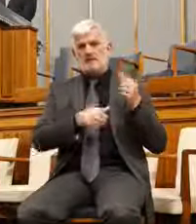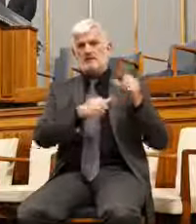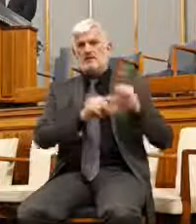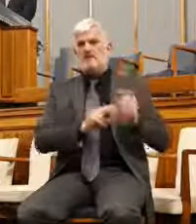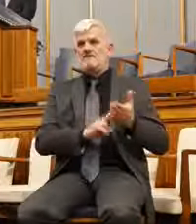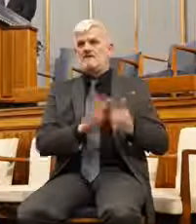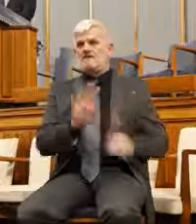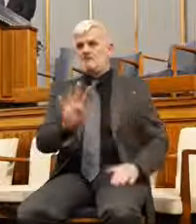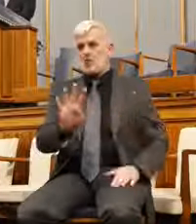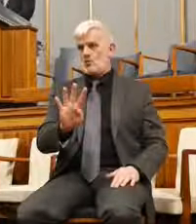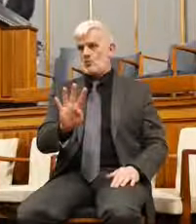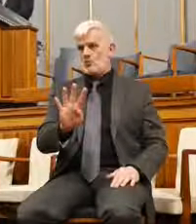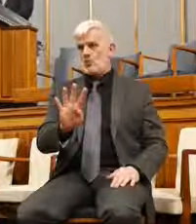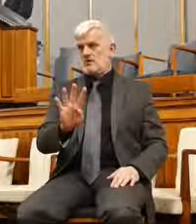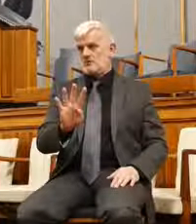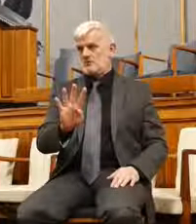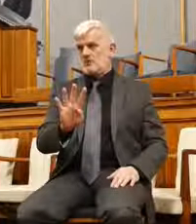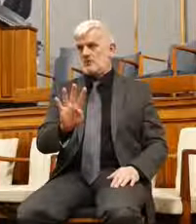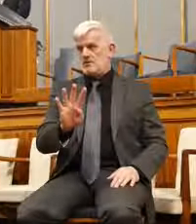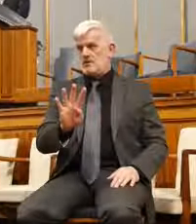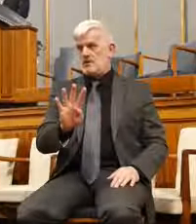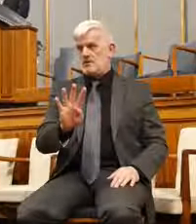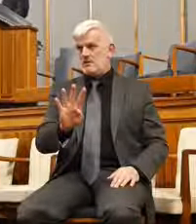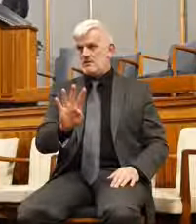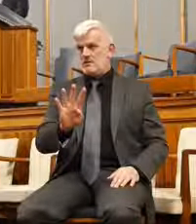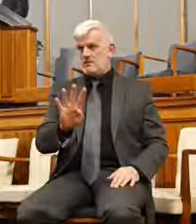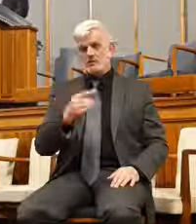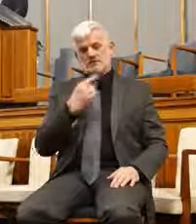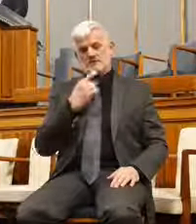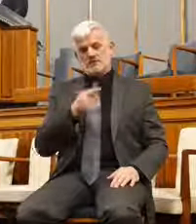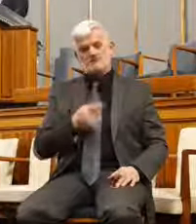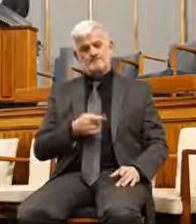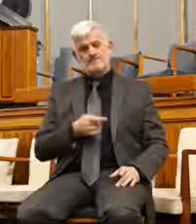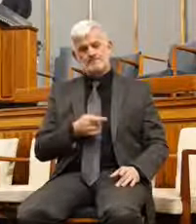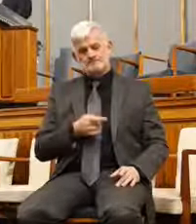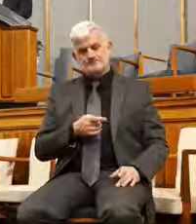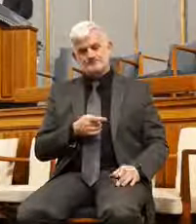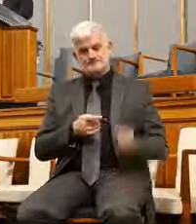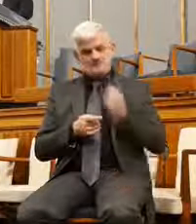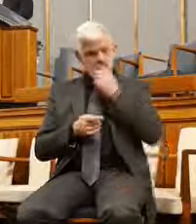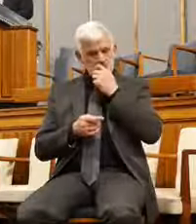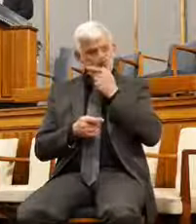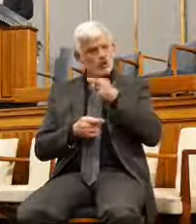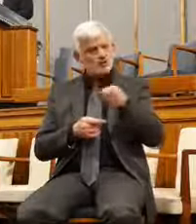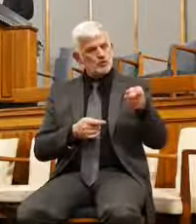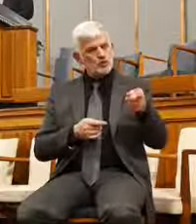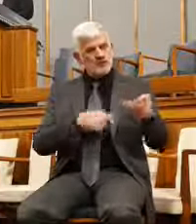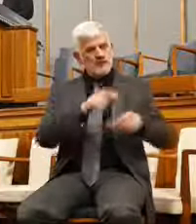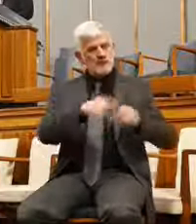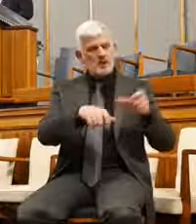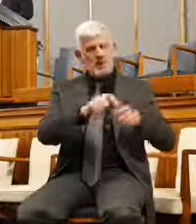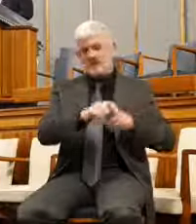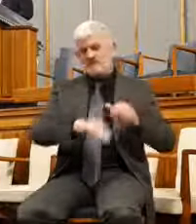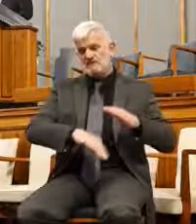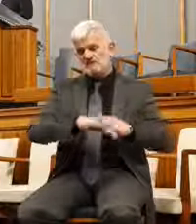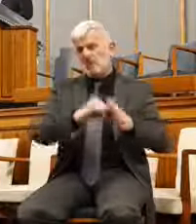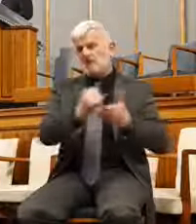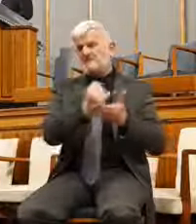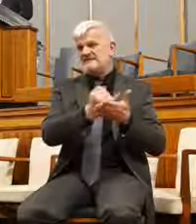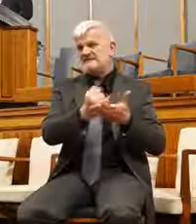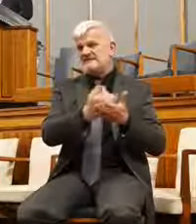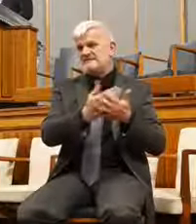4. Ah, sinful nation, listen to this. A people laden with iniquity, seed of